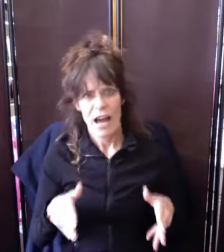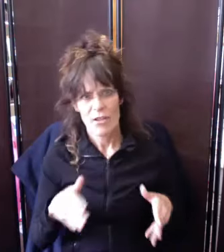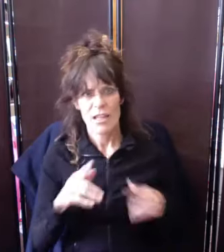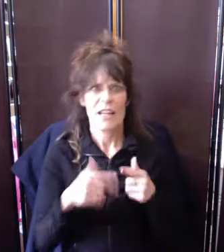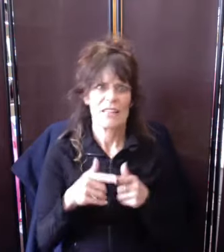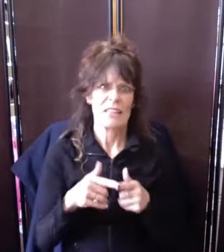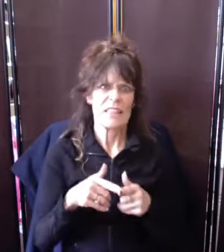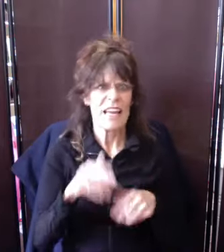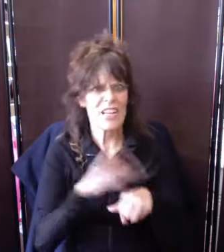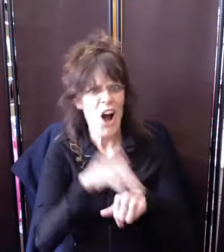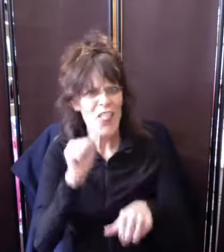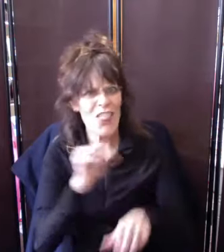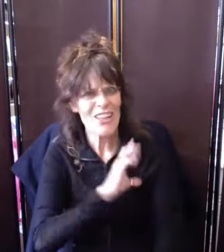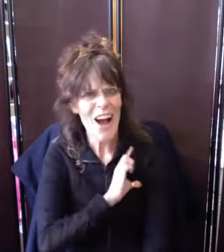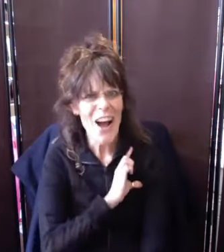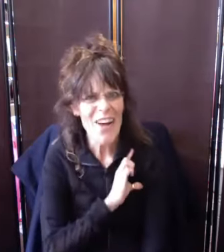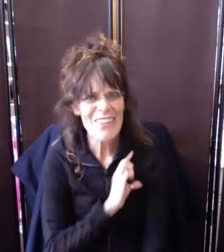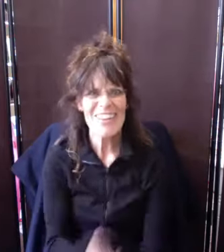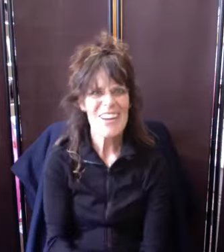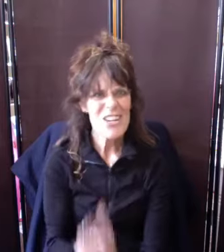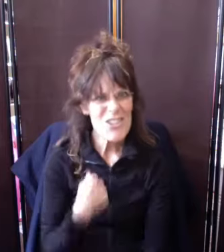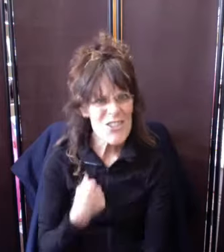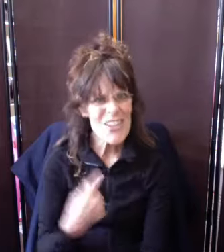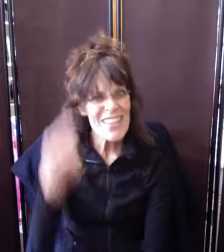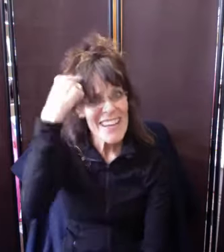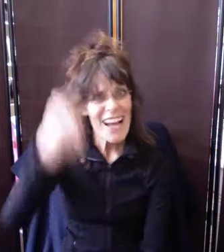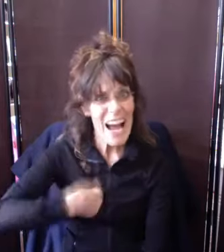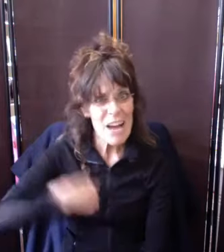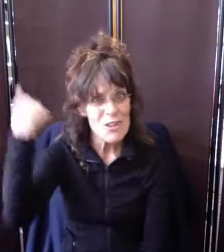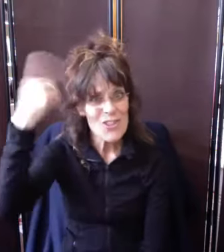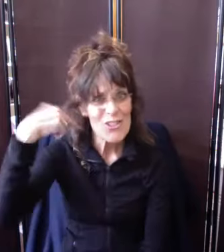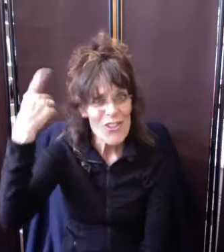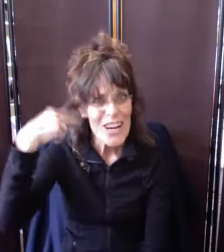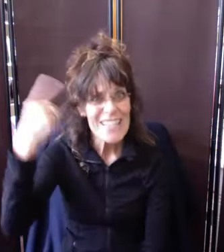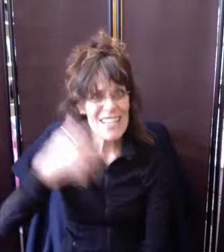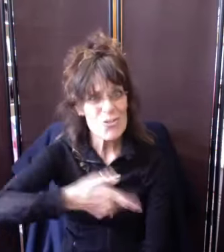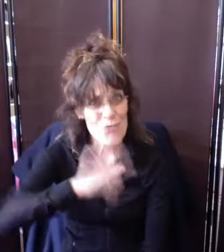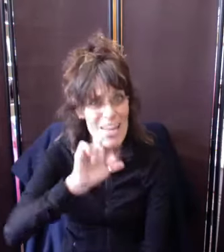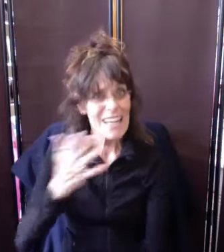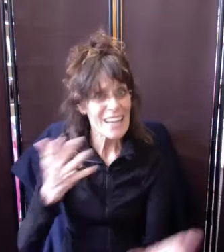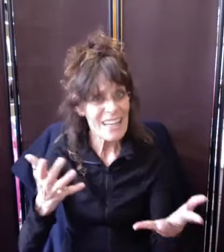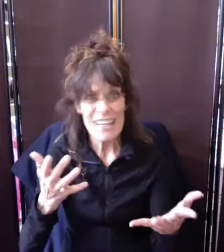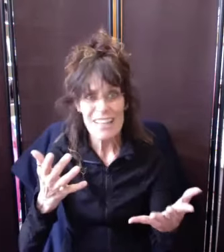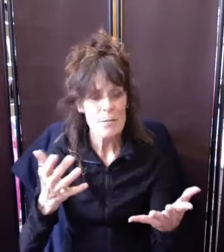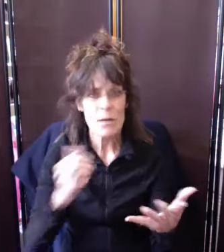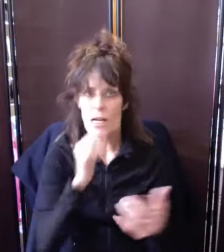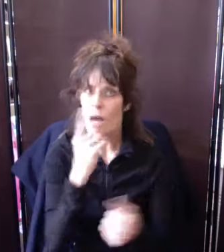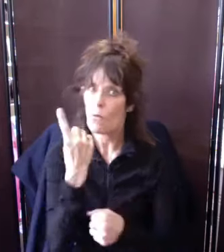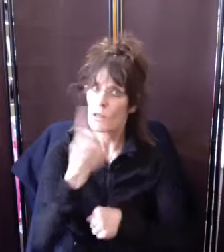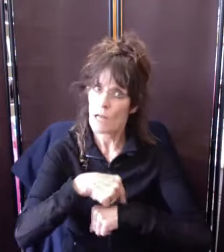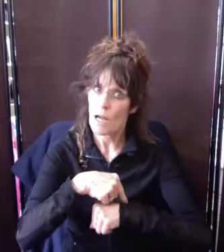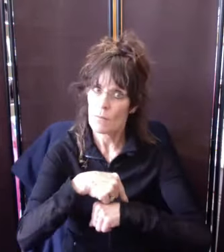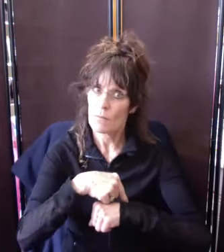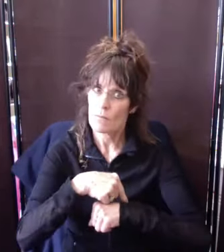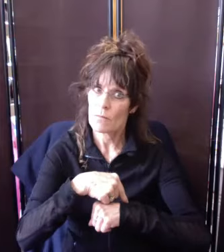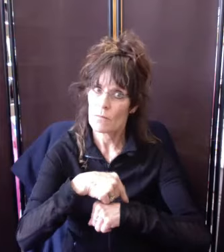me. I mean, crazy stuff. Like, you'd think I was drinking. It was crazy, right? And not once did I have to yell or scream or